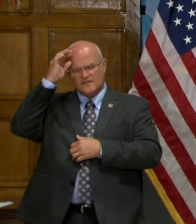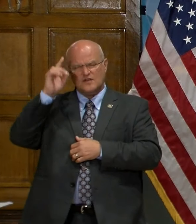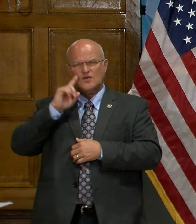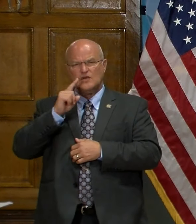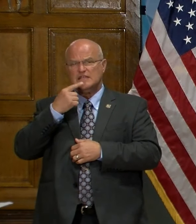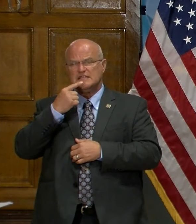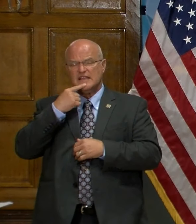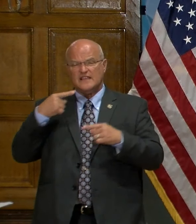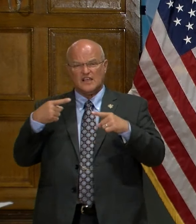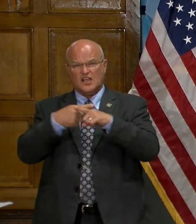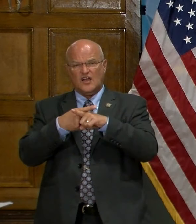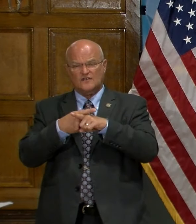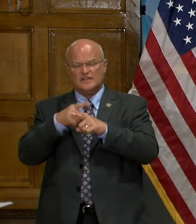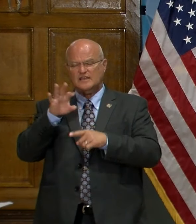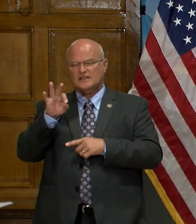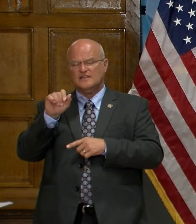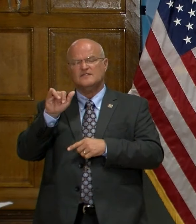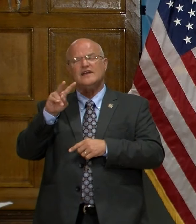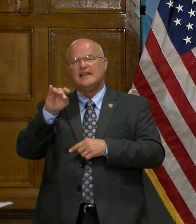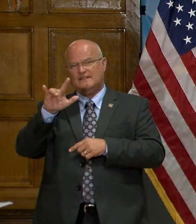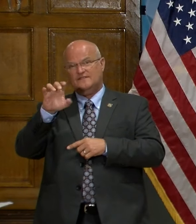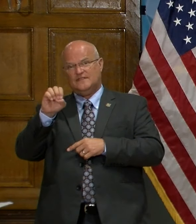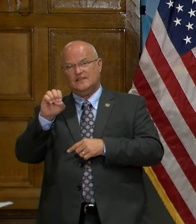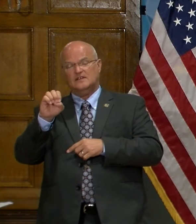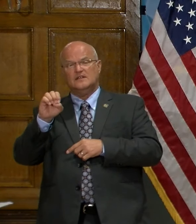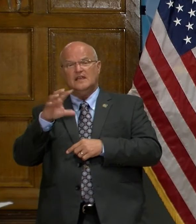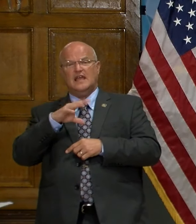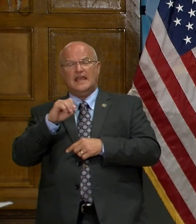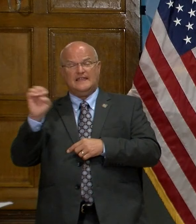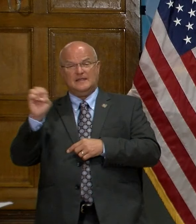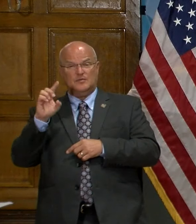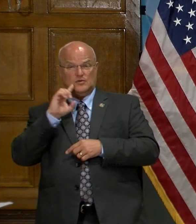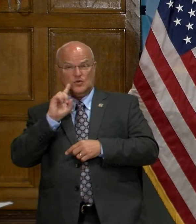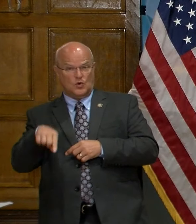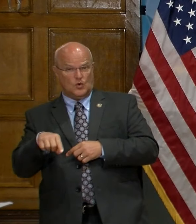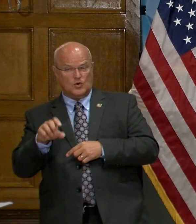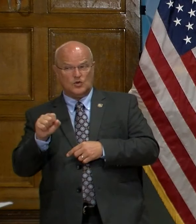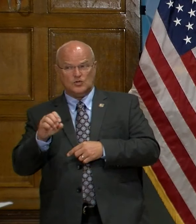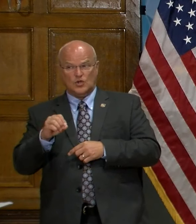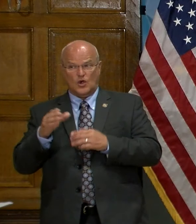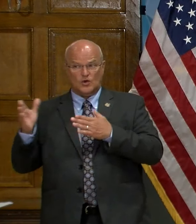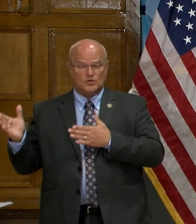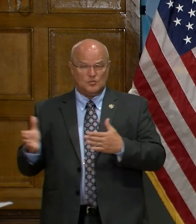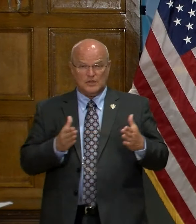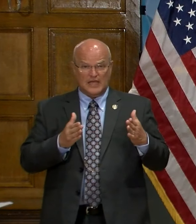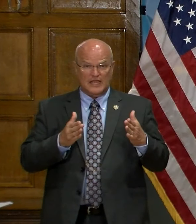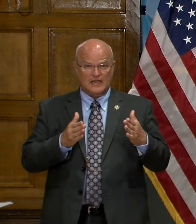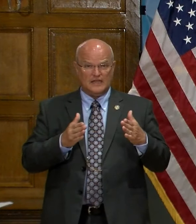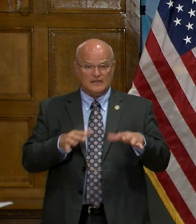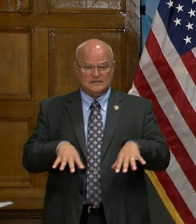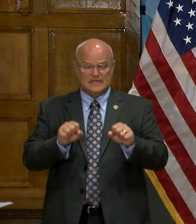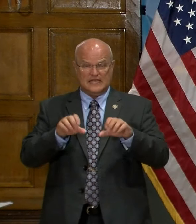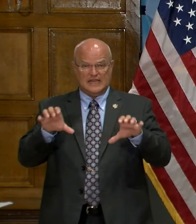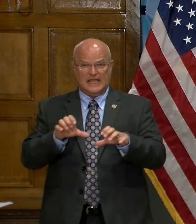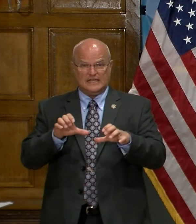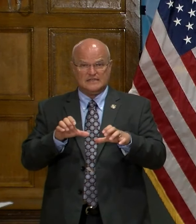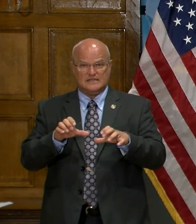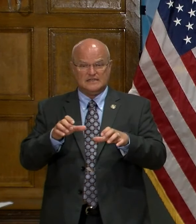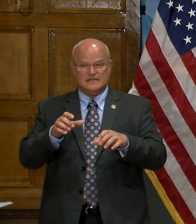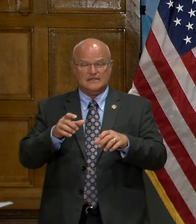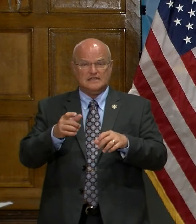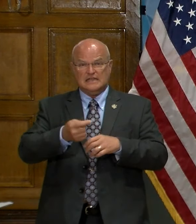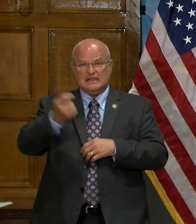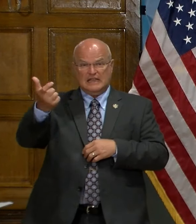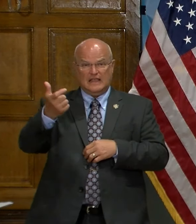you said that there is a conflict there between what they did and your emergency order. So are you planning on taking any action to get them to